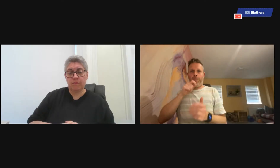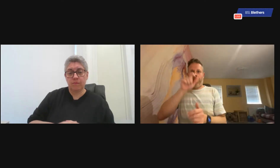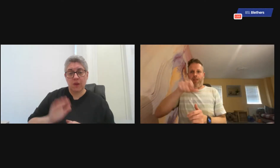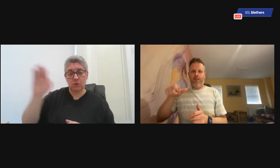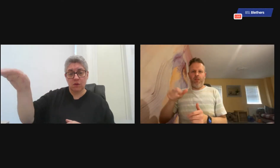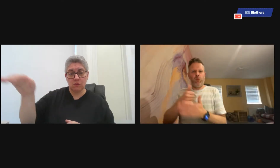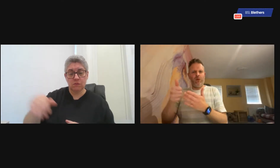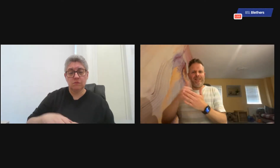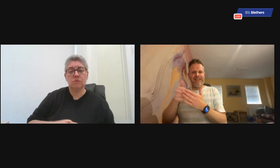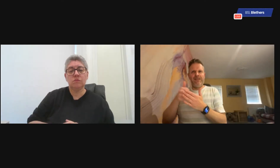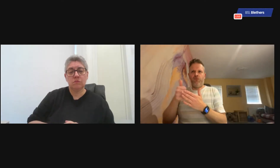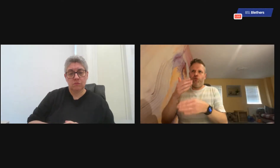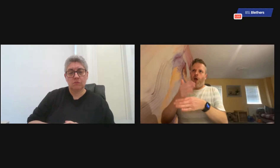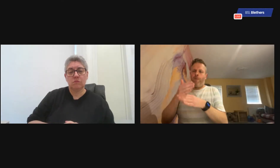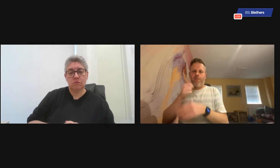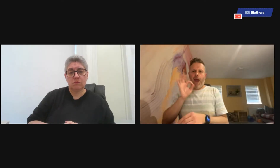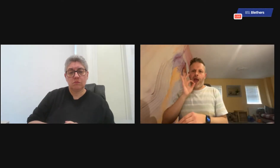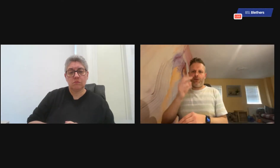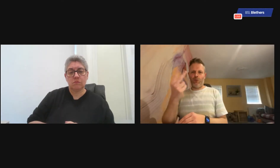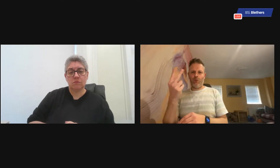friends. It couldn't be family.